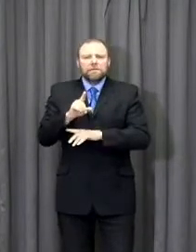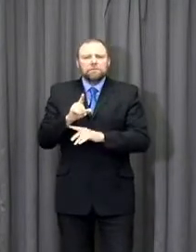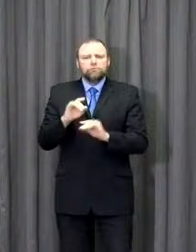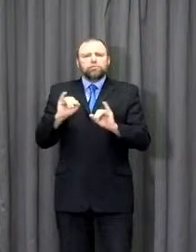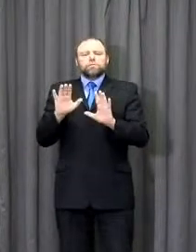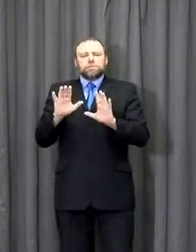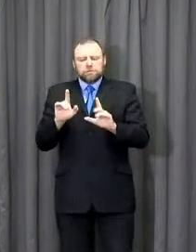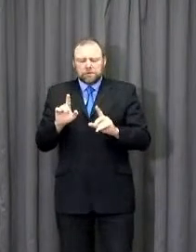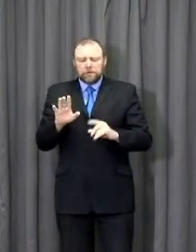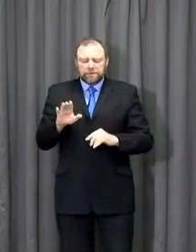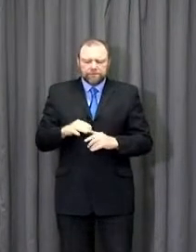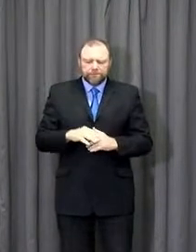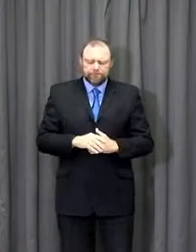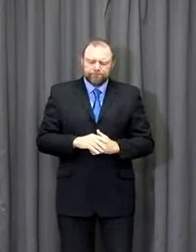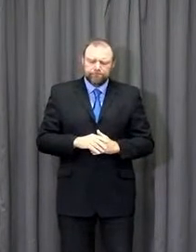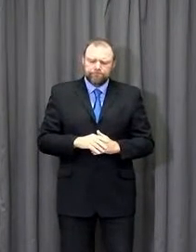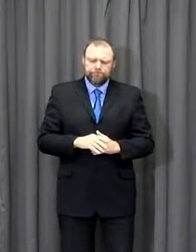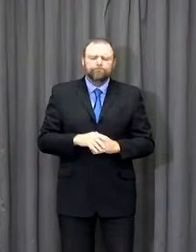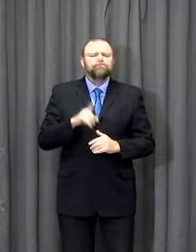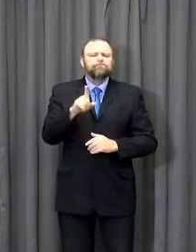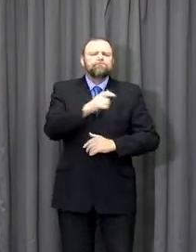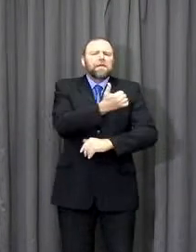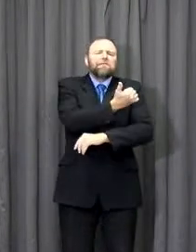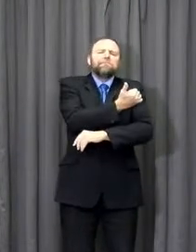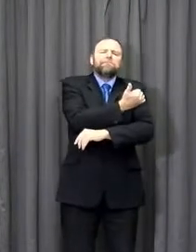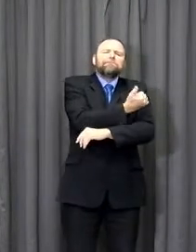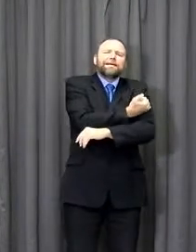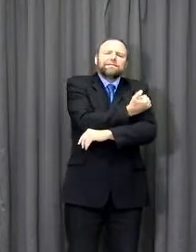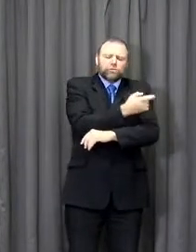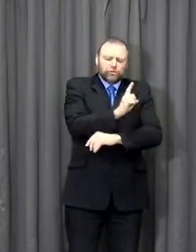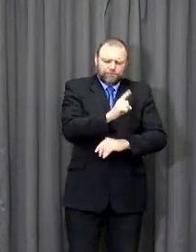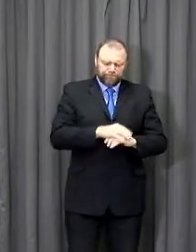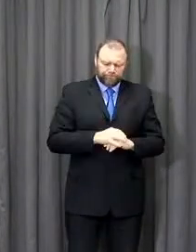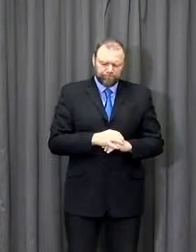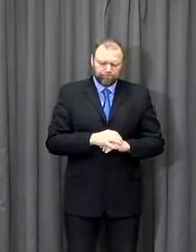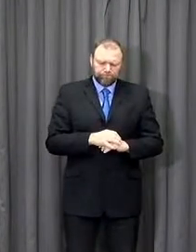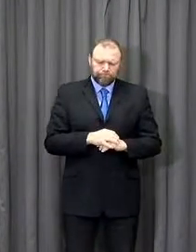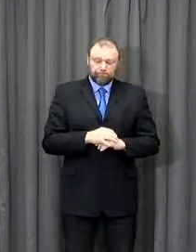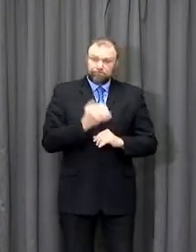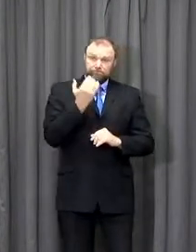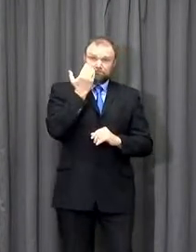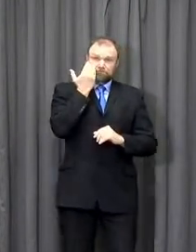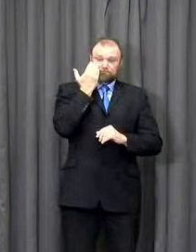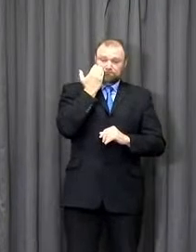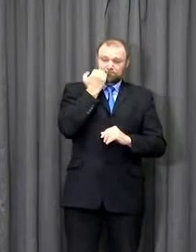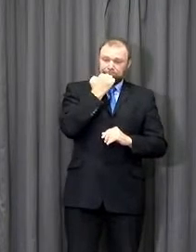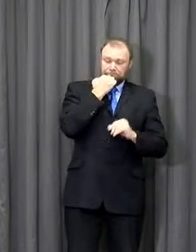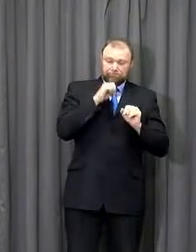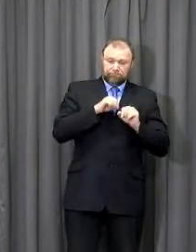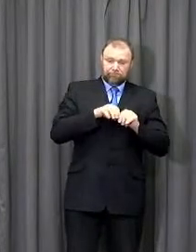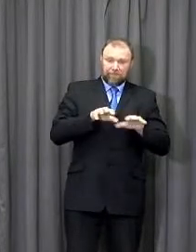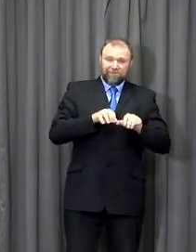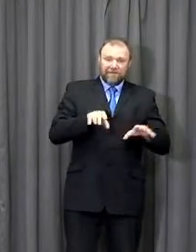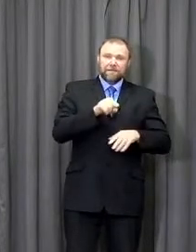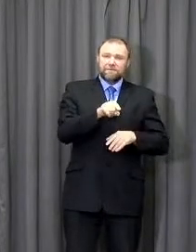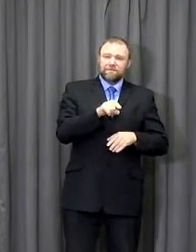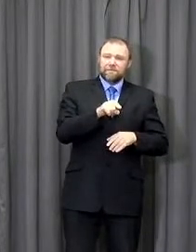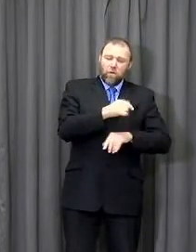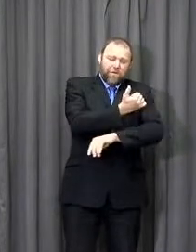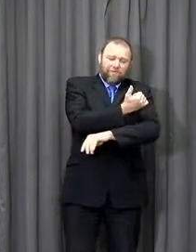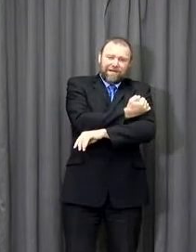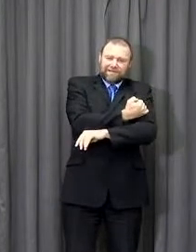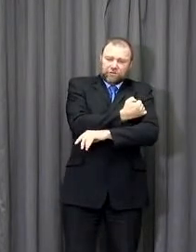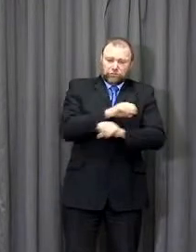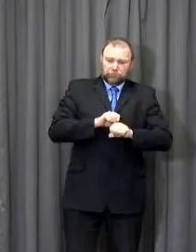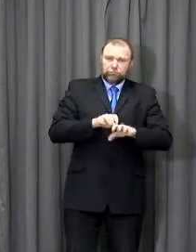So where are we with vaccination? Well, the latest figures for vaccine coverage were published just before this briefing, and we